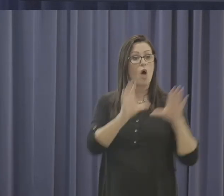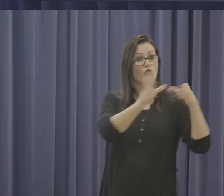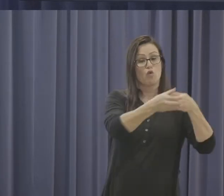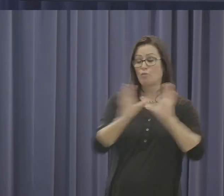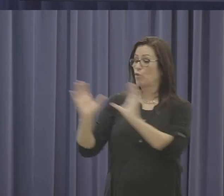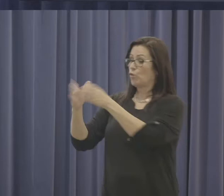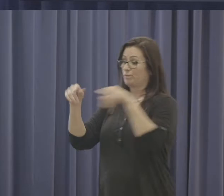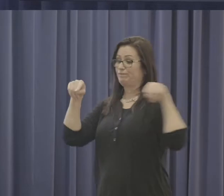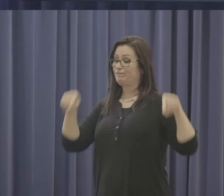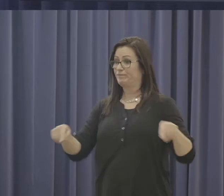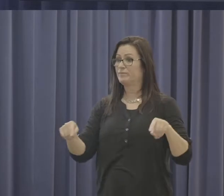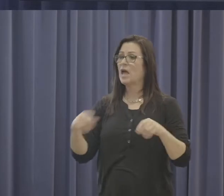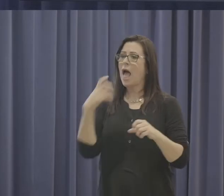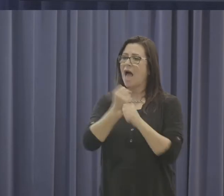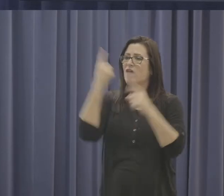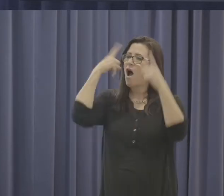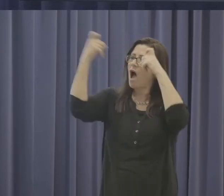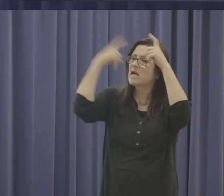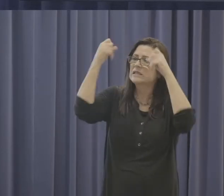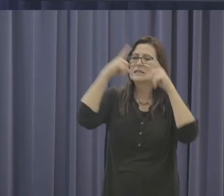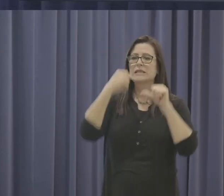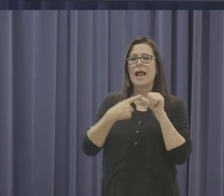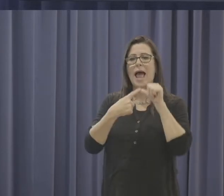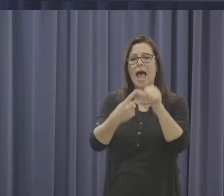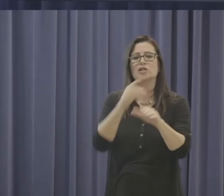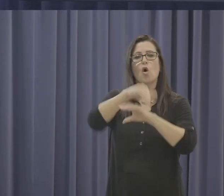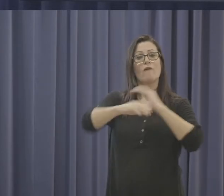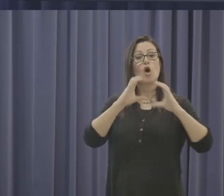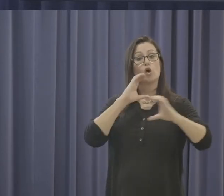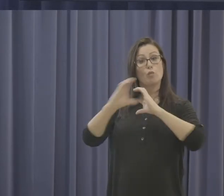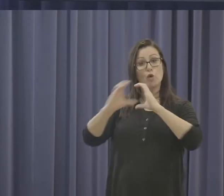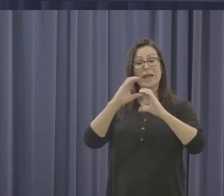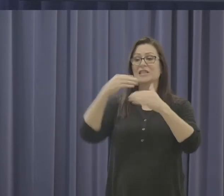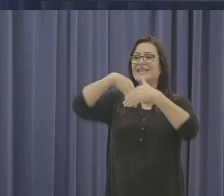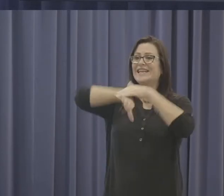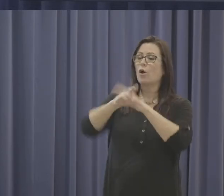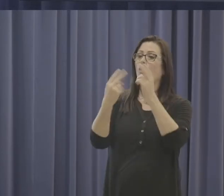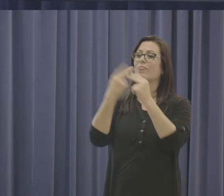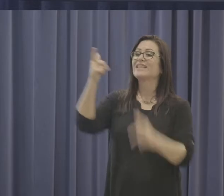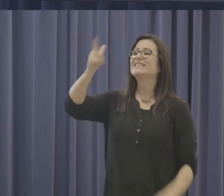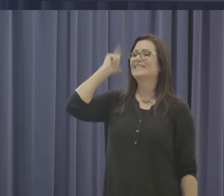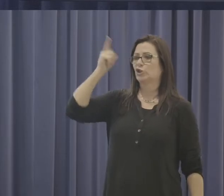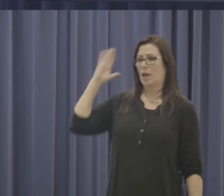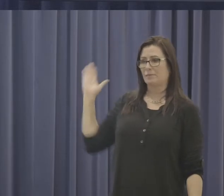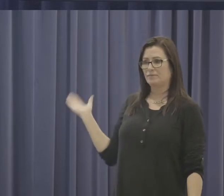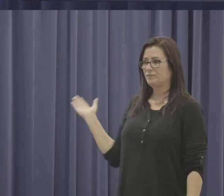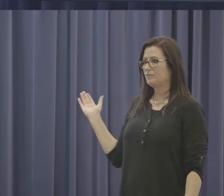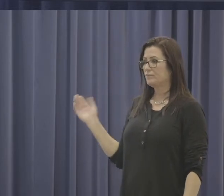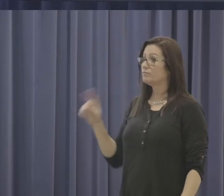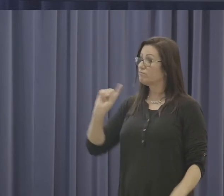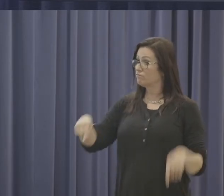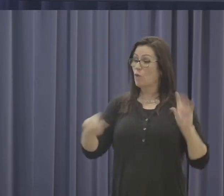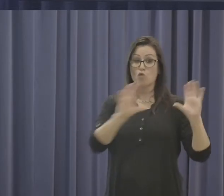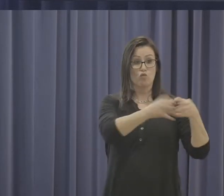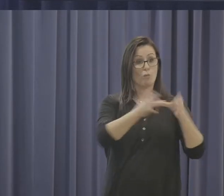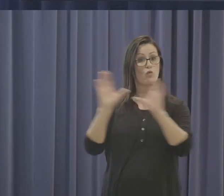ambassadors developed solutions which addressed communication with their classroom teacher. Both